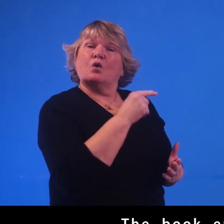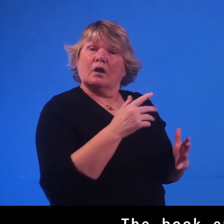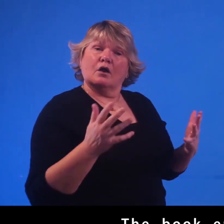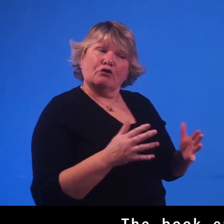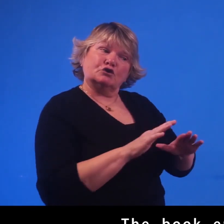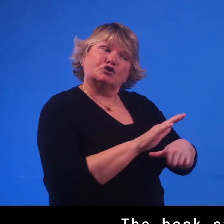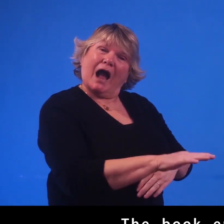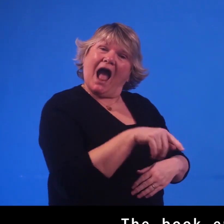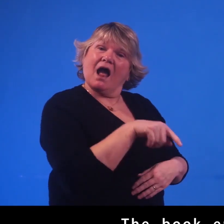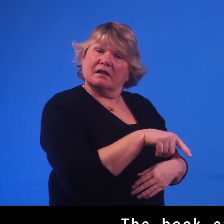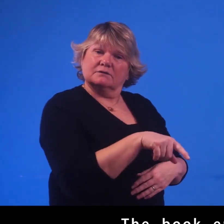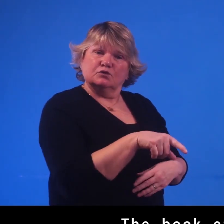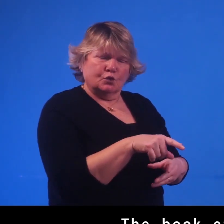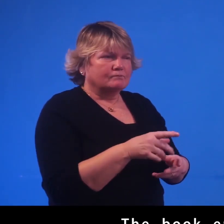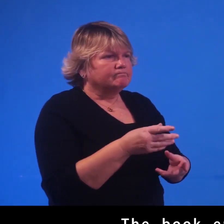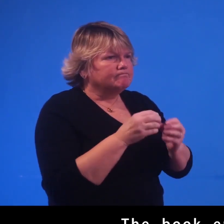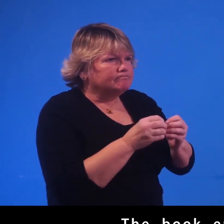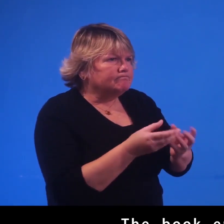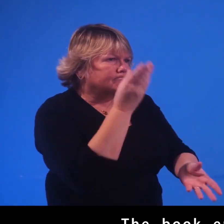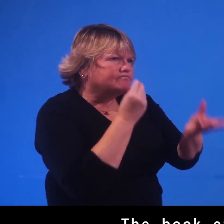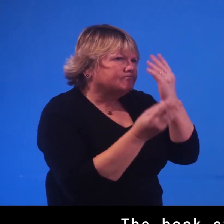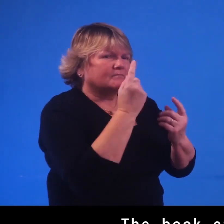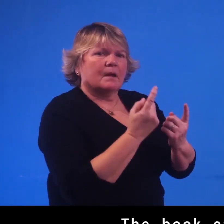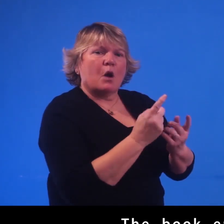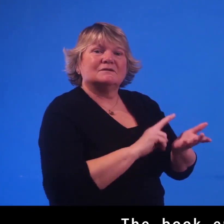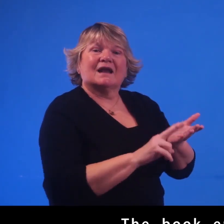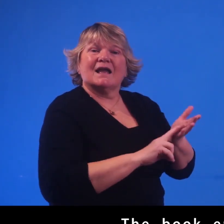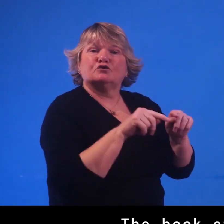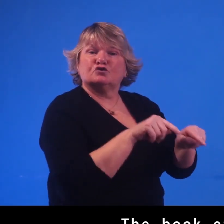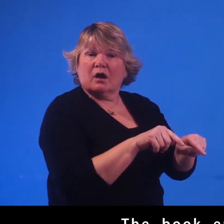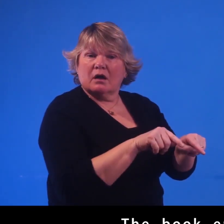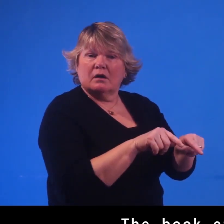The book encourages the child to study nature, be observant,